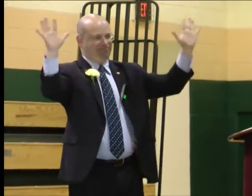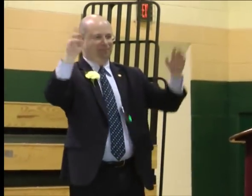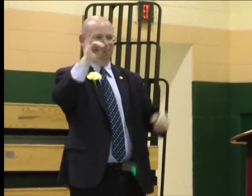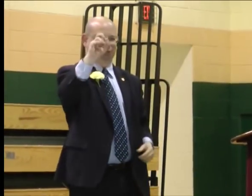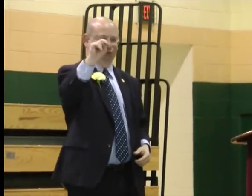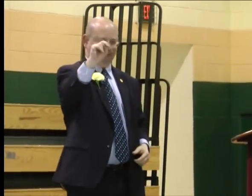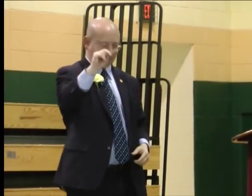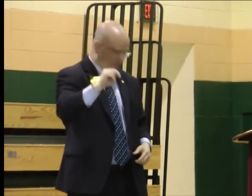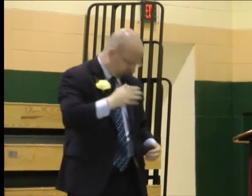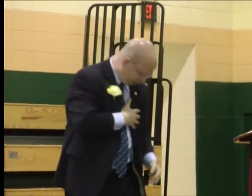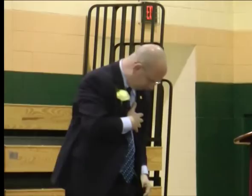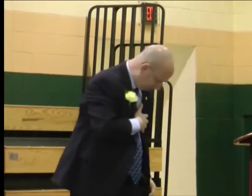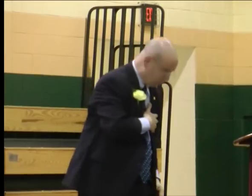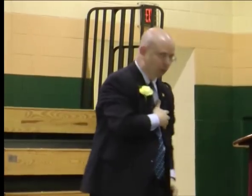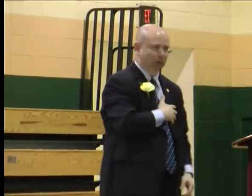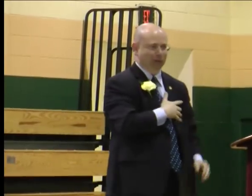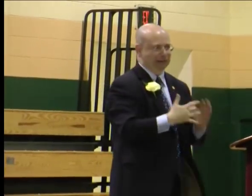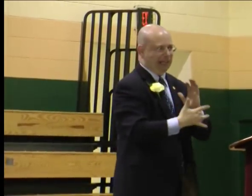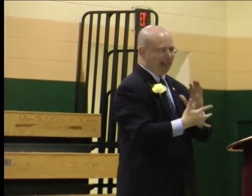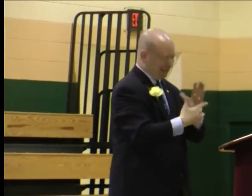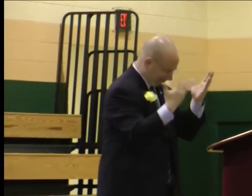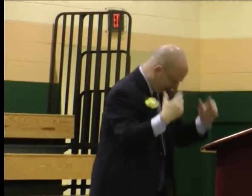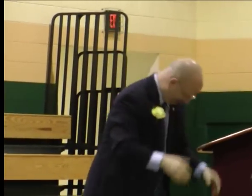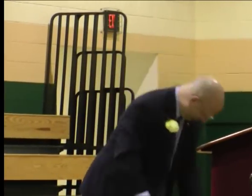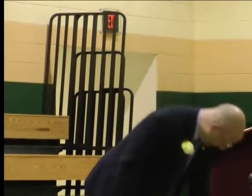Well done. Oops. Technology.